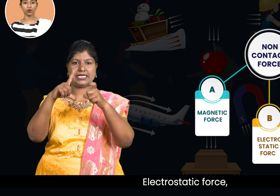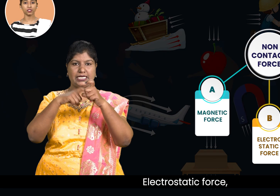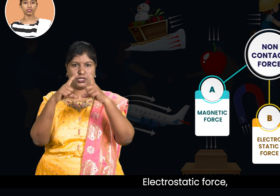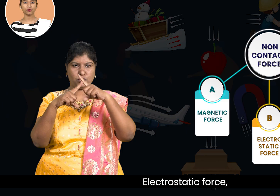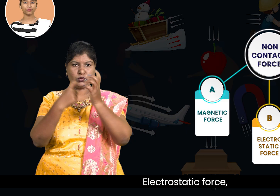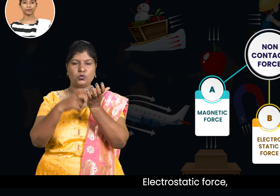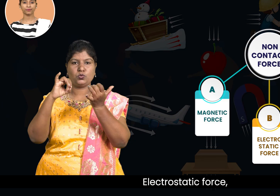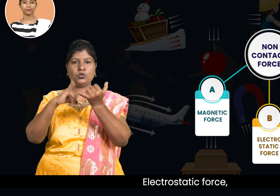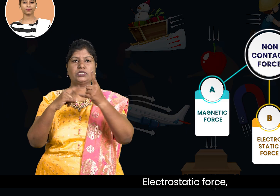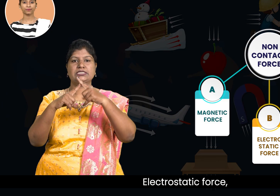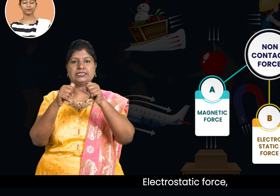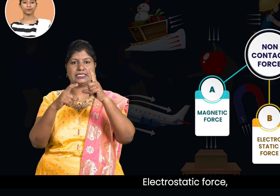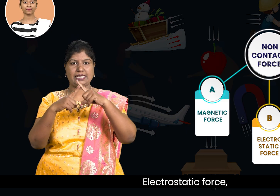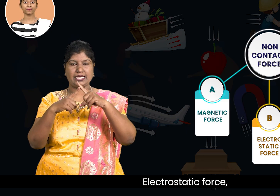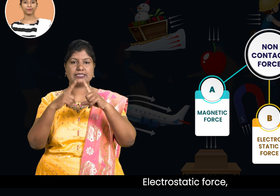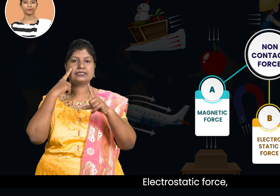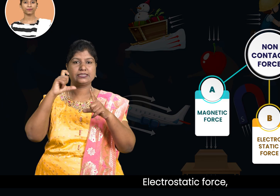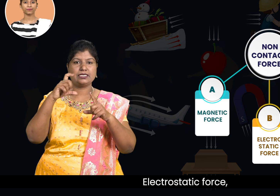electrostatic force,